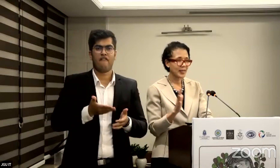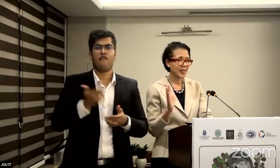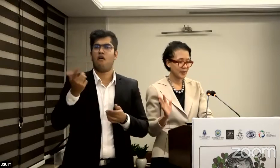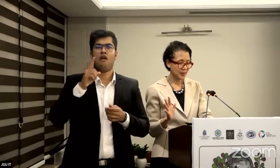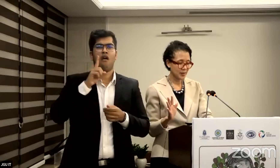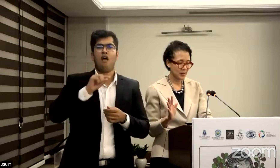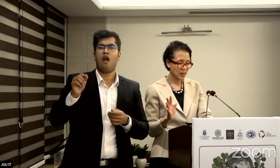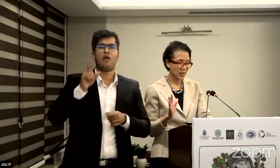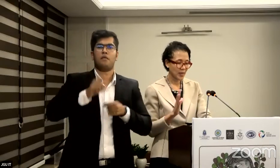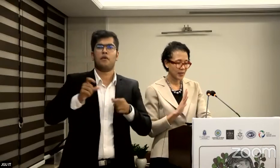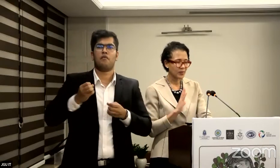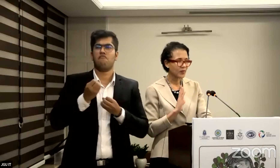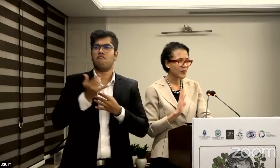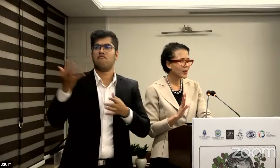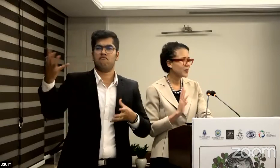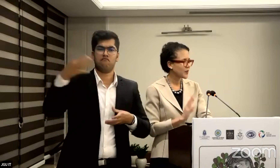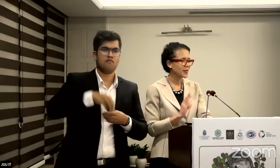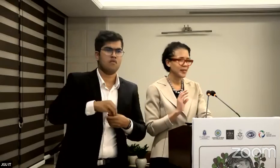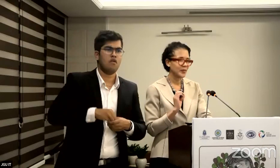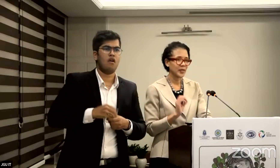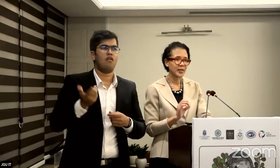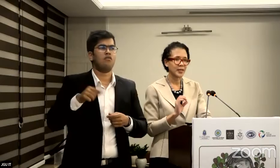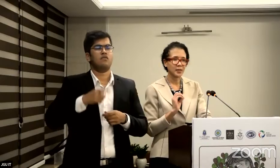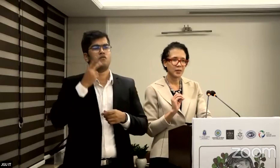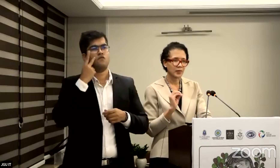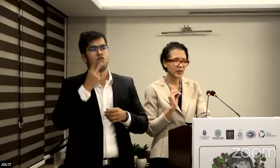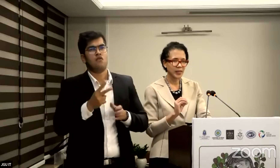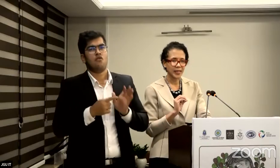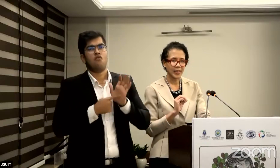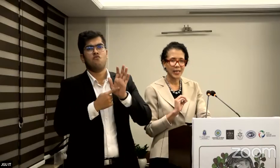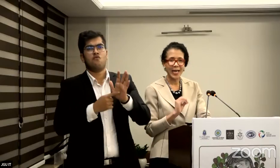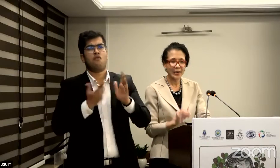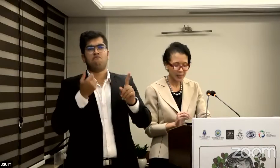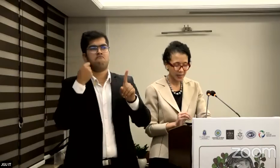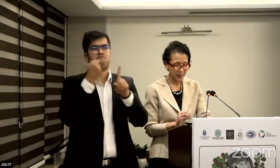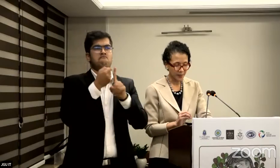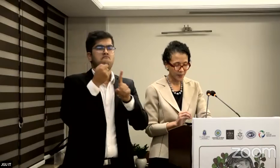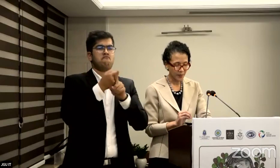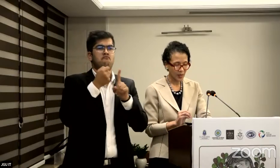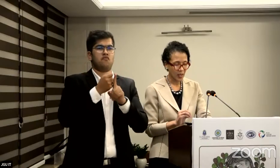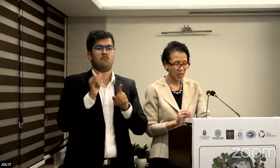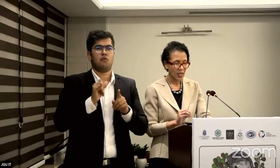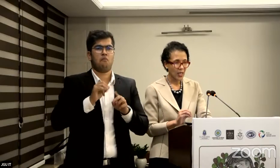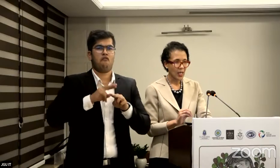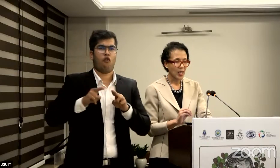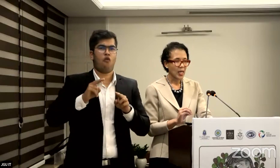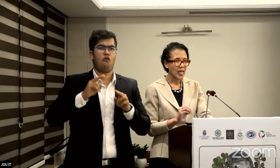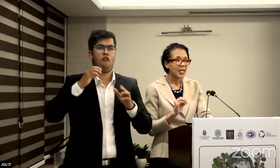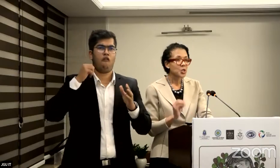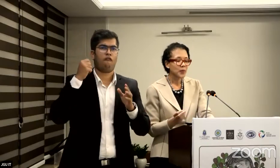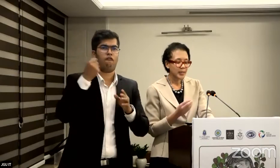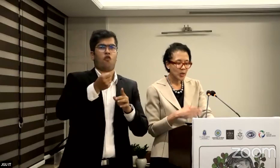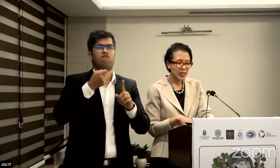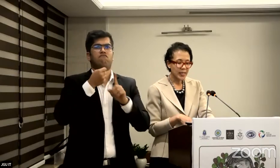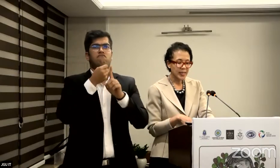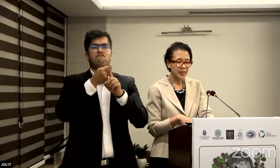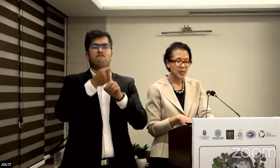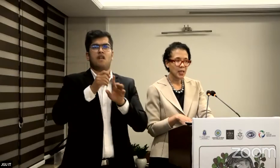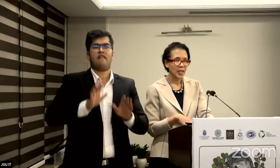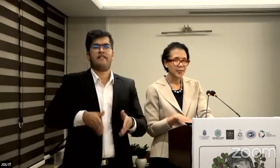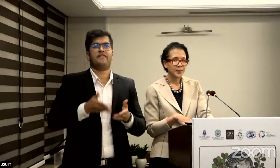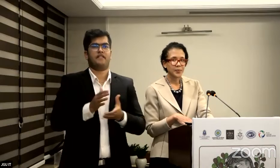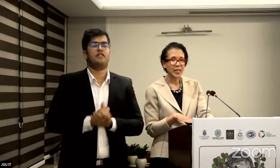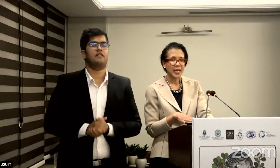make that case. And they made it very, very, very, very adamantly. It should be